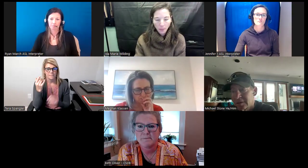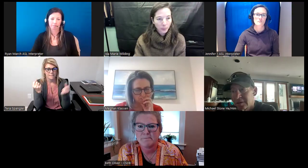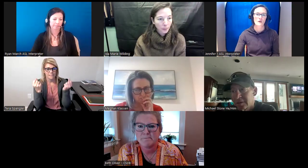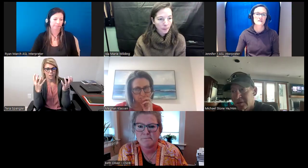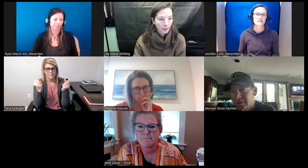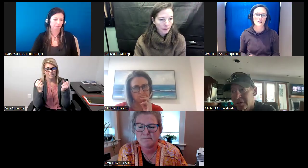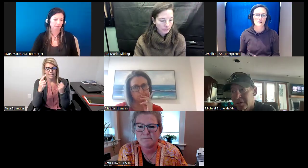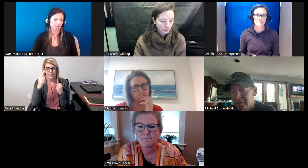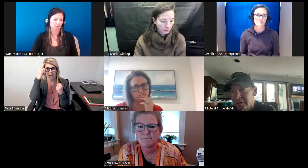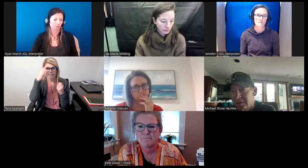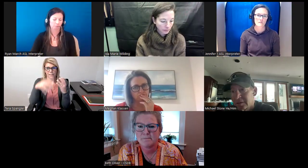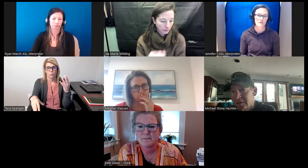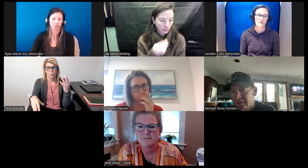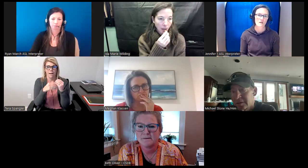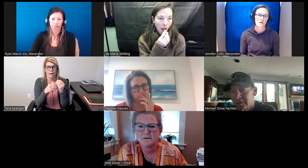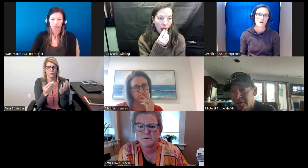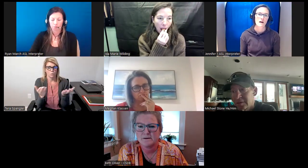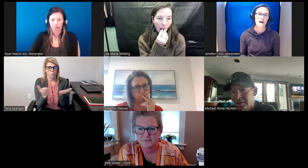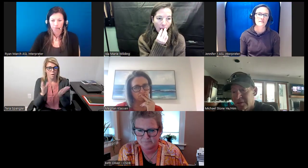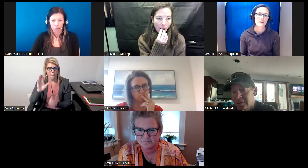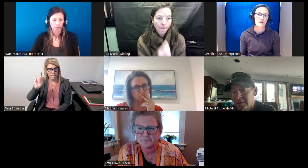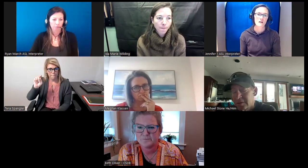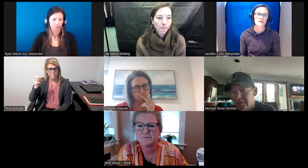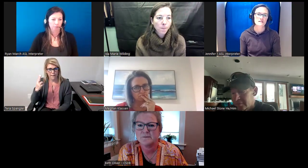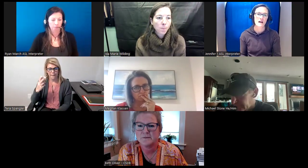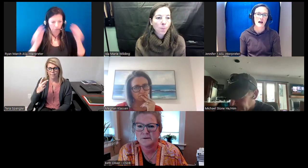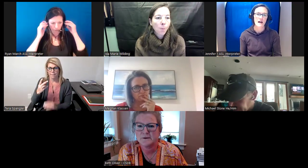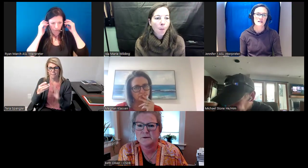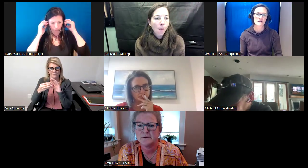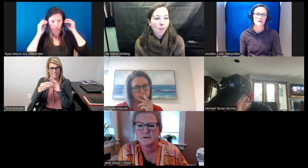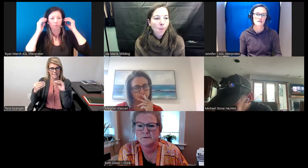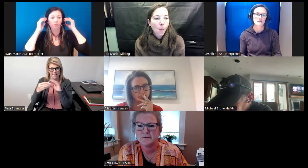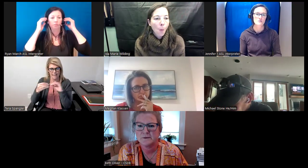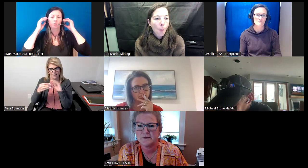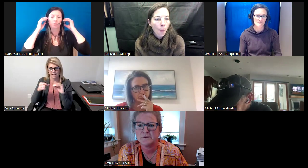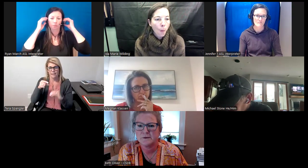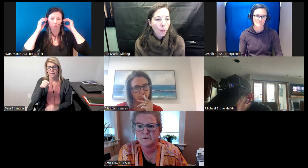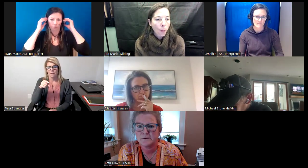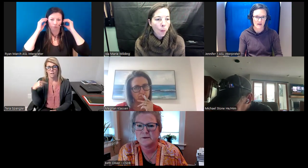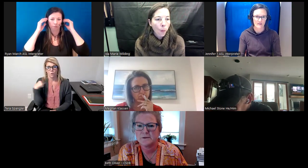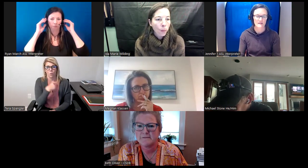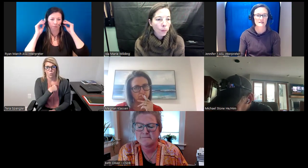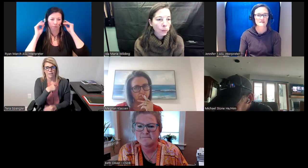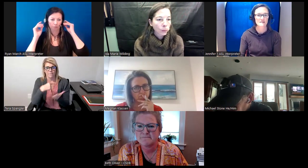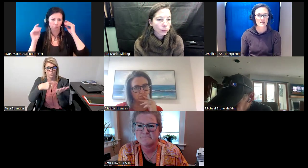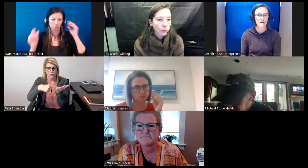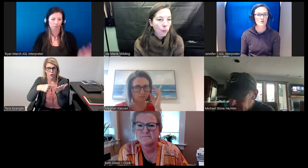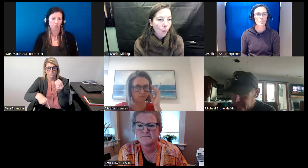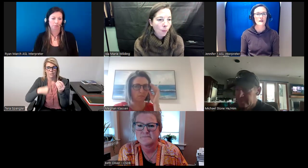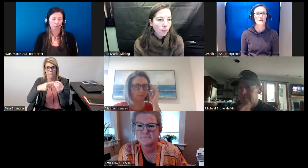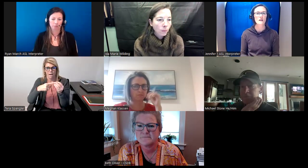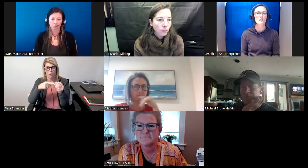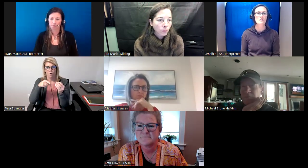Tara. This is Tara. I think to add to what Beth is